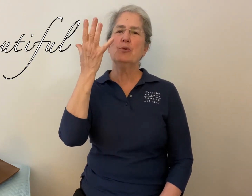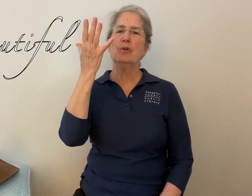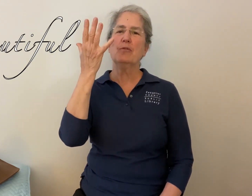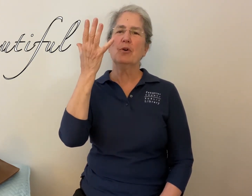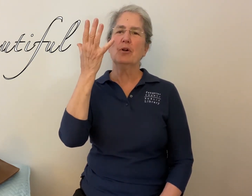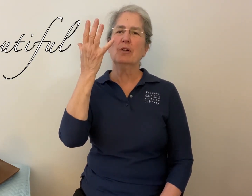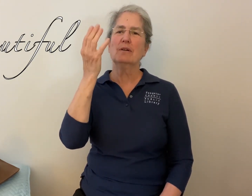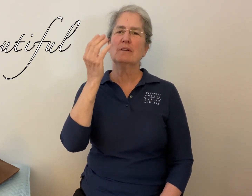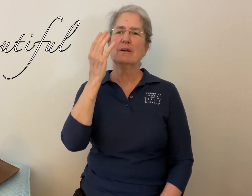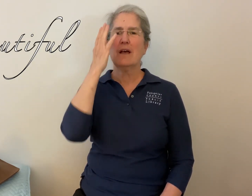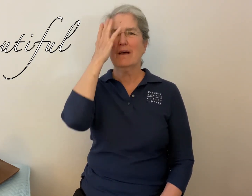beautiful.